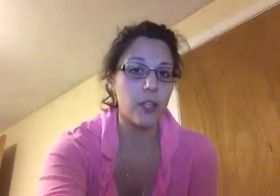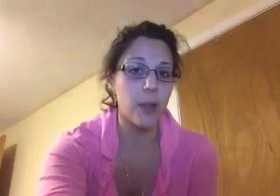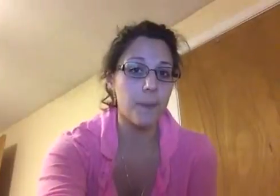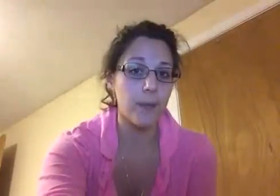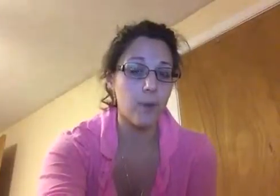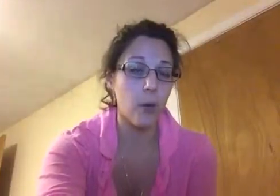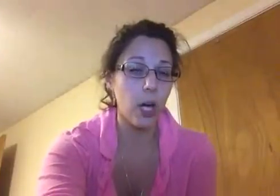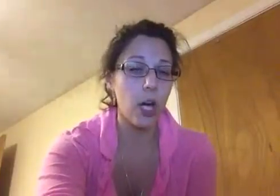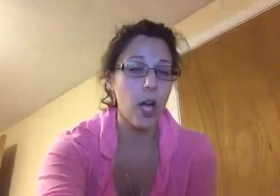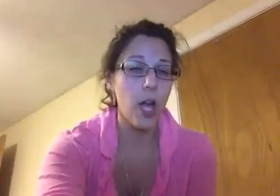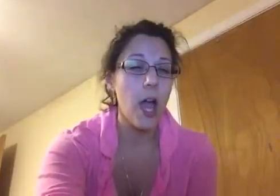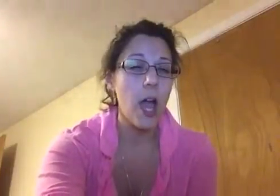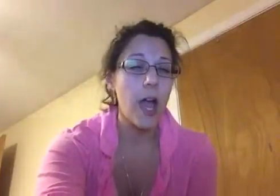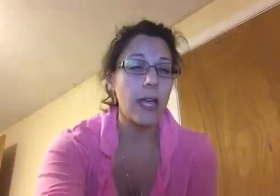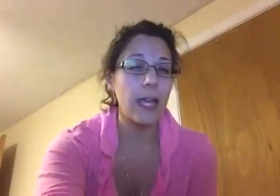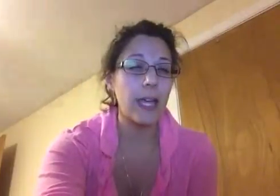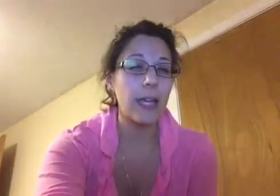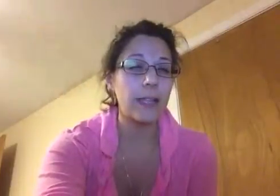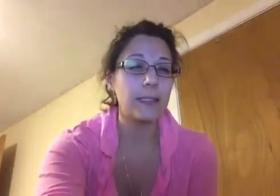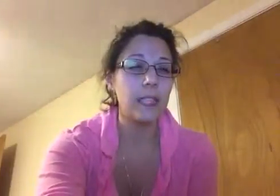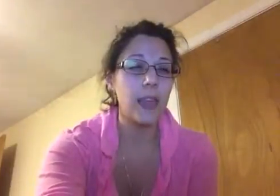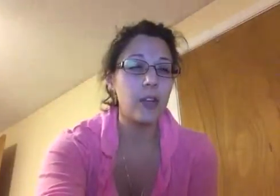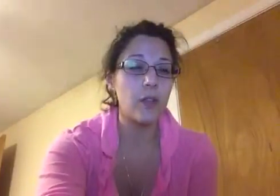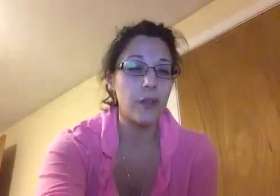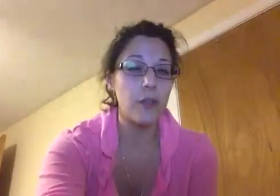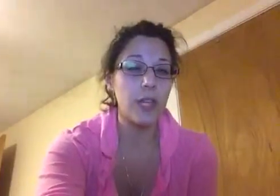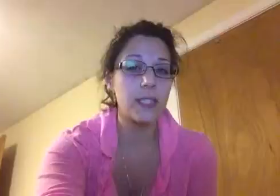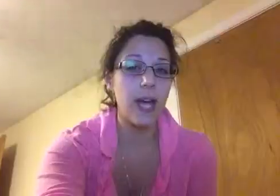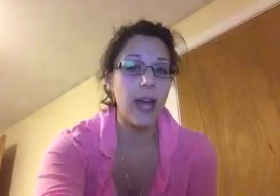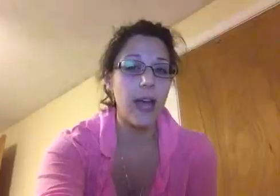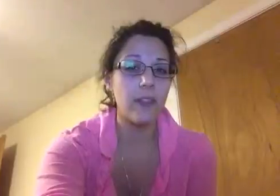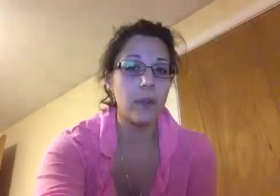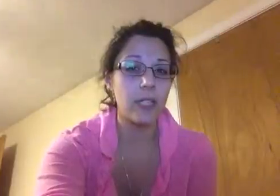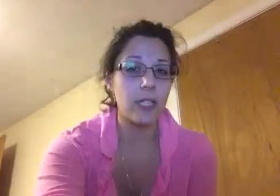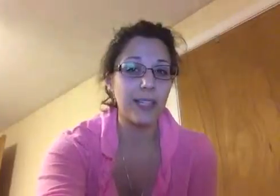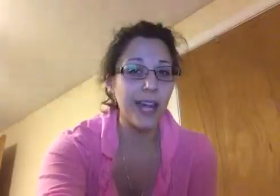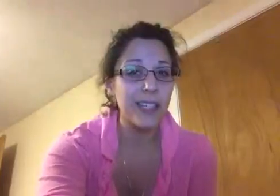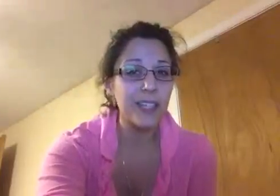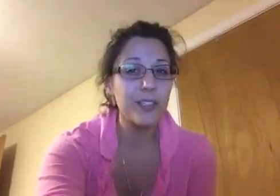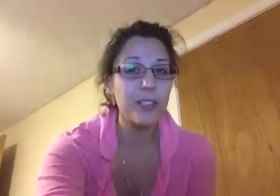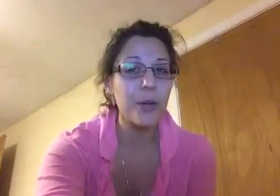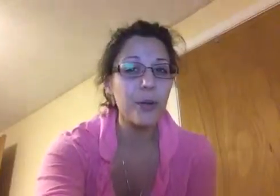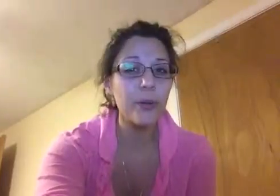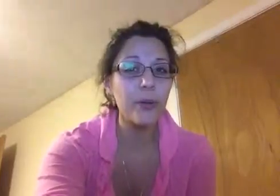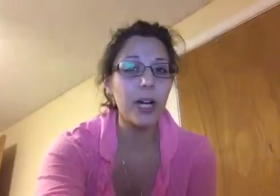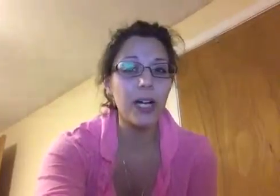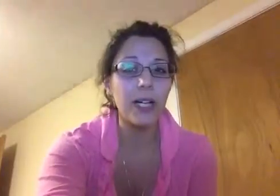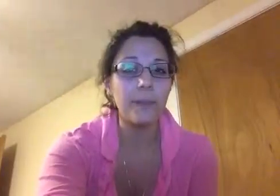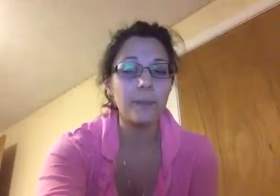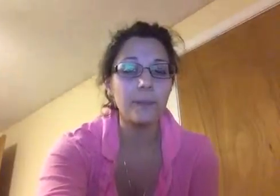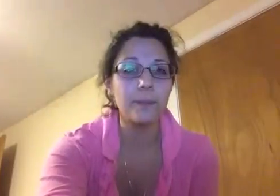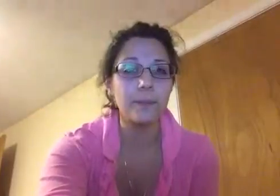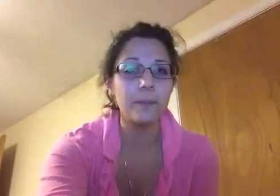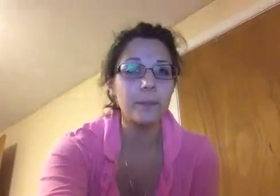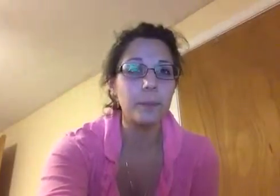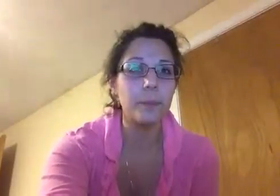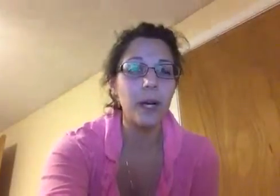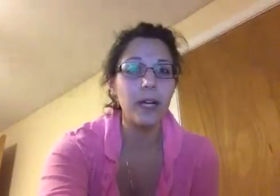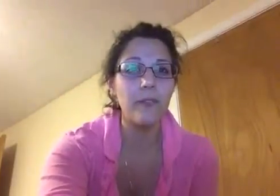done before, and there's a few things that I have that we did in class I could show you. But if you